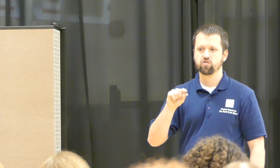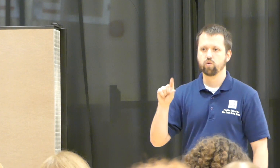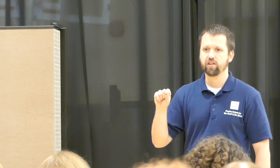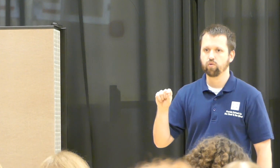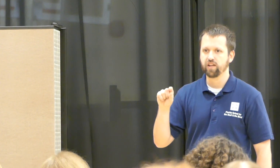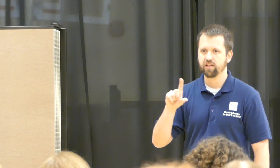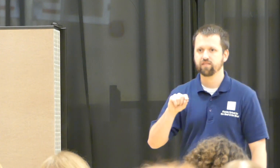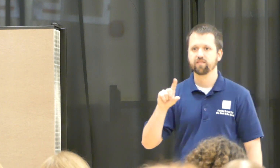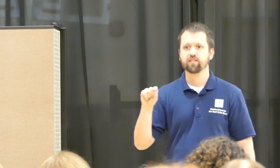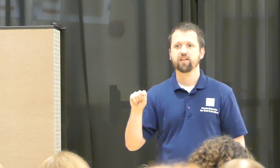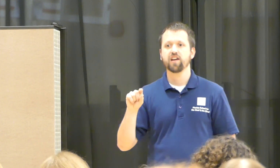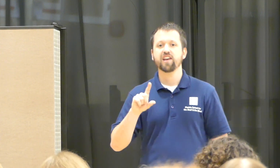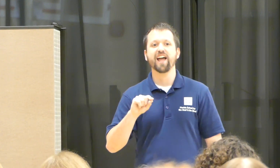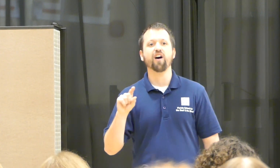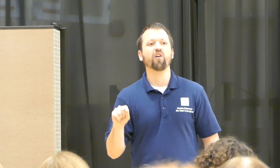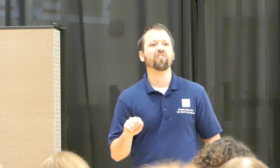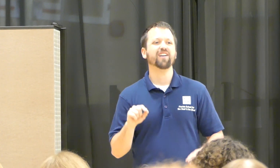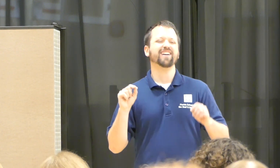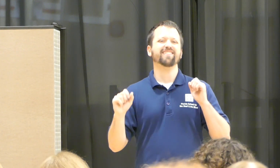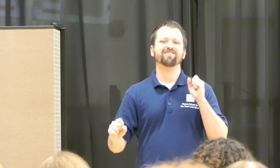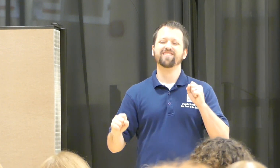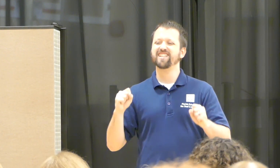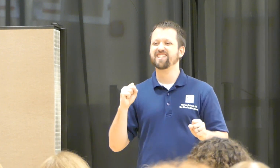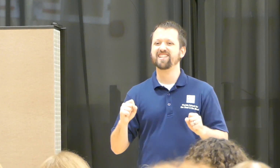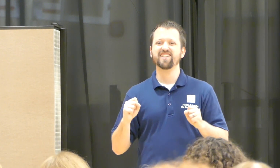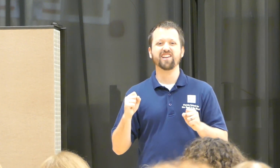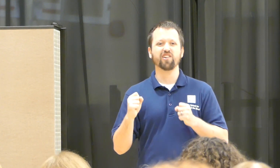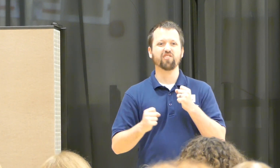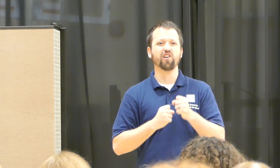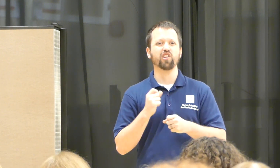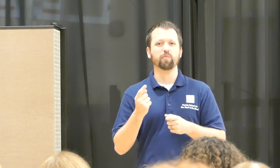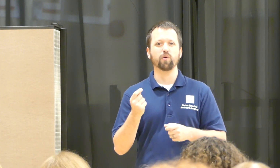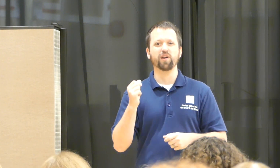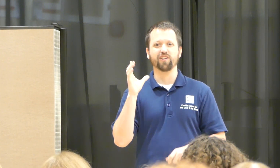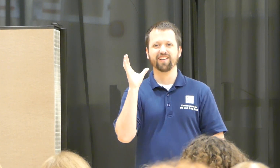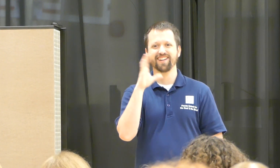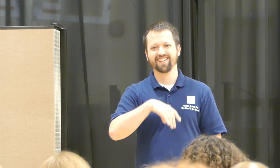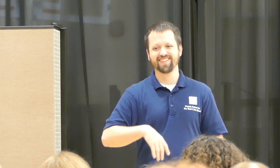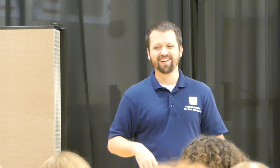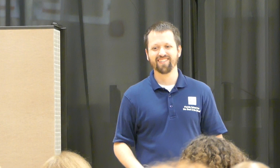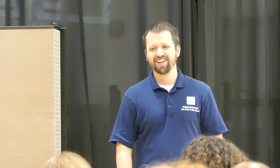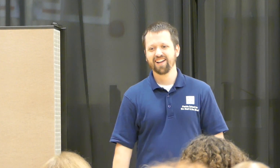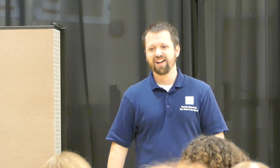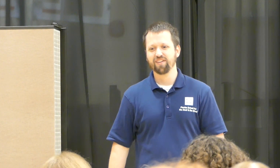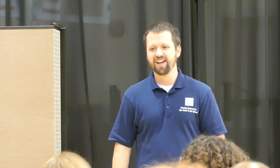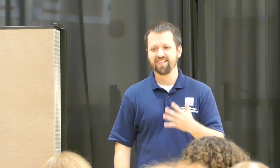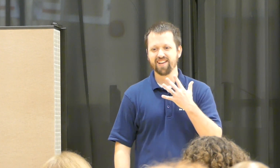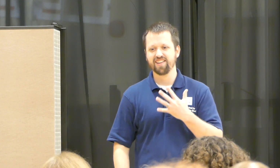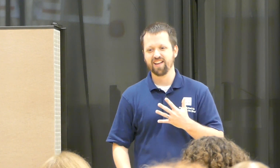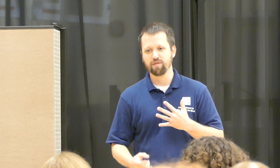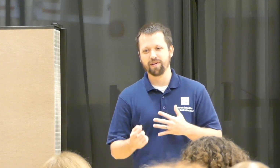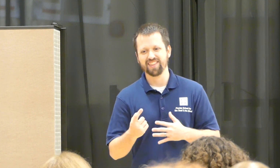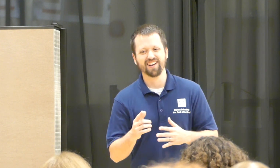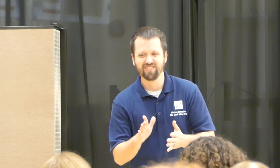2020. 2020. Now, years are a little bit weird, so I'm kind of sad you asked me about that. No, just